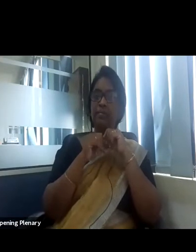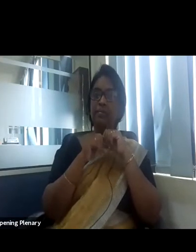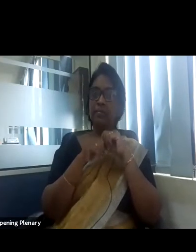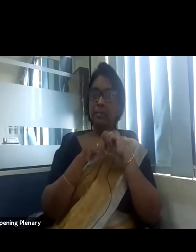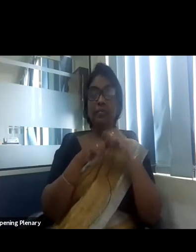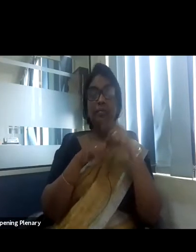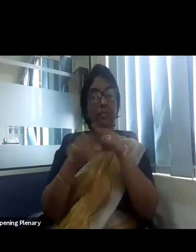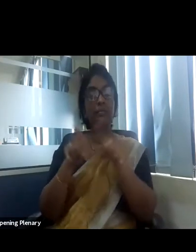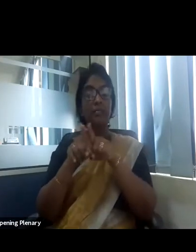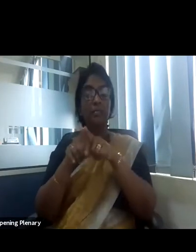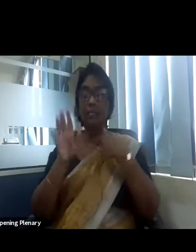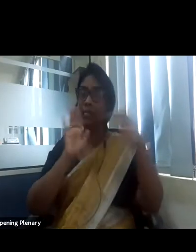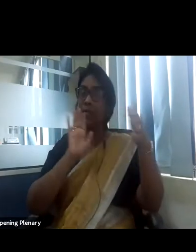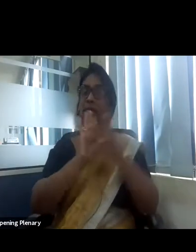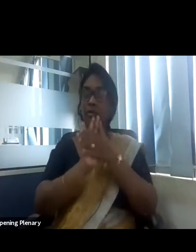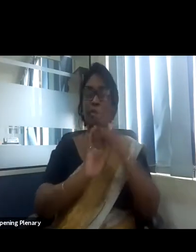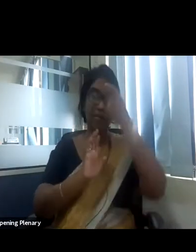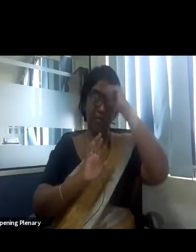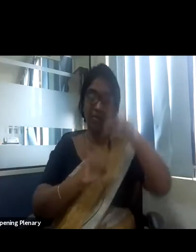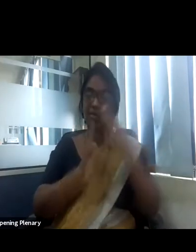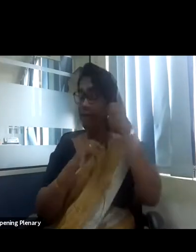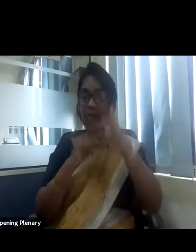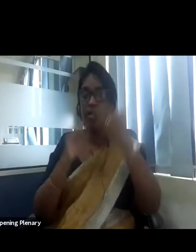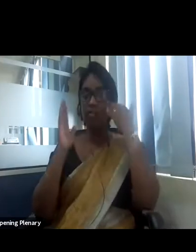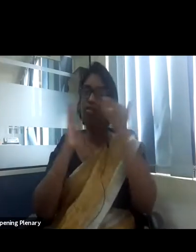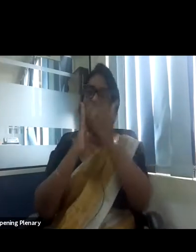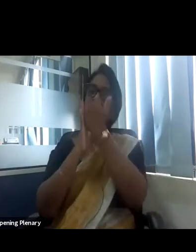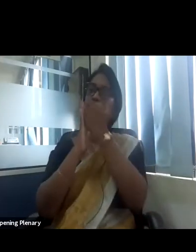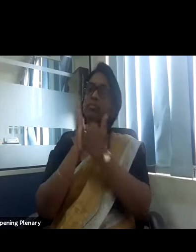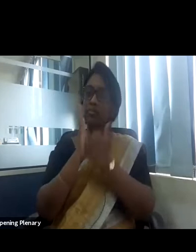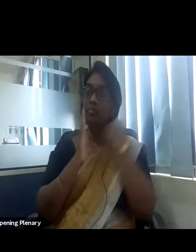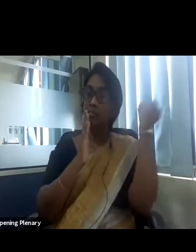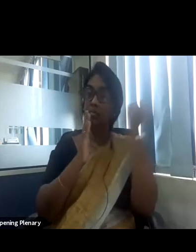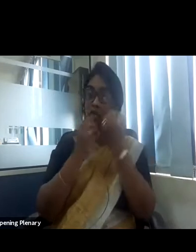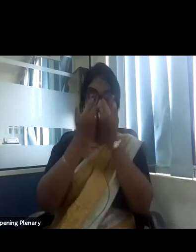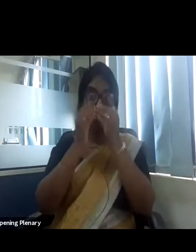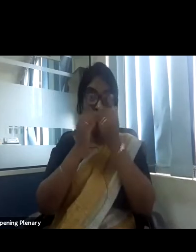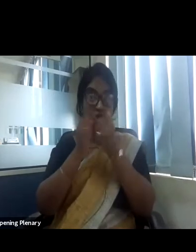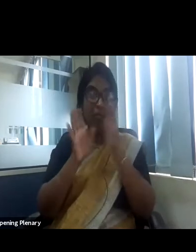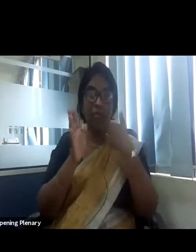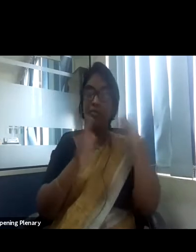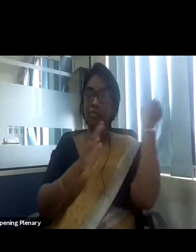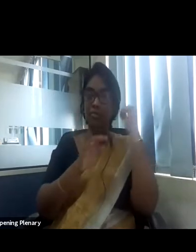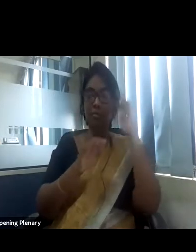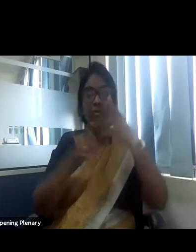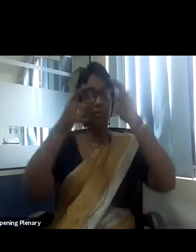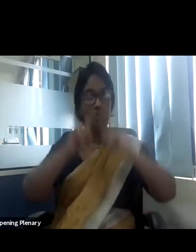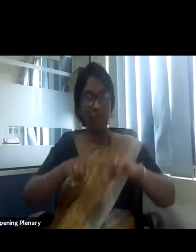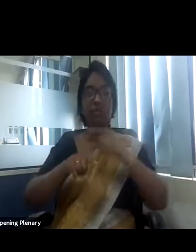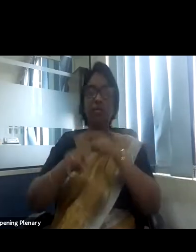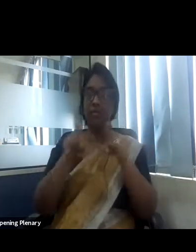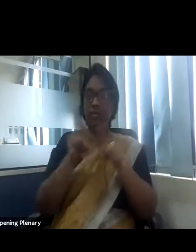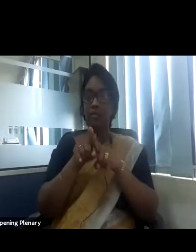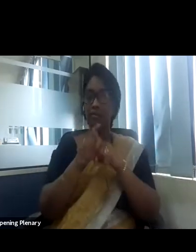Silva, for your insightful opening remarks. Up next, we warmly welcome Ms. Sando Jambo, CEO and